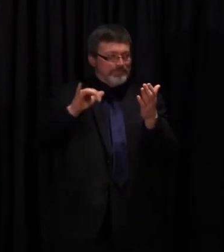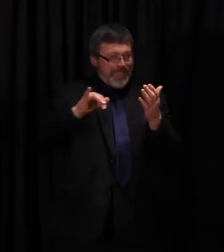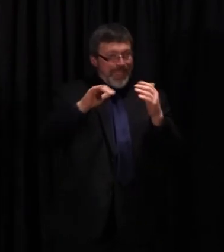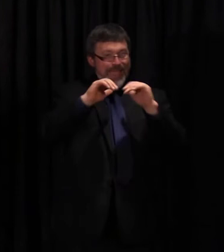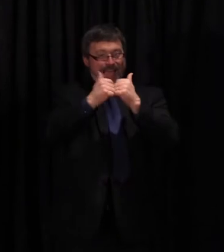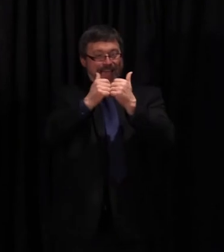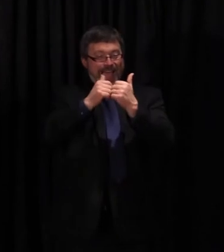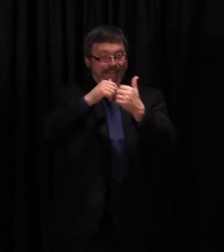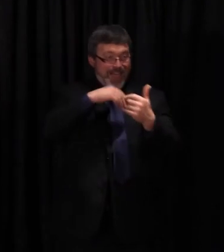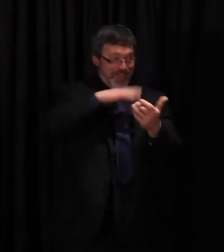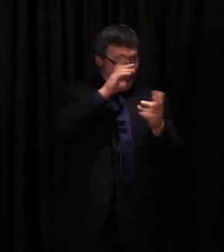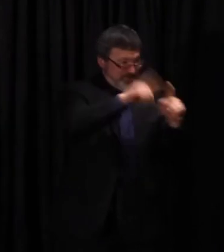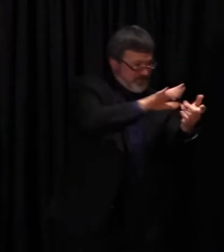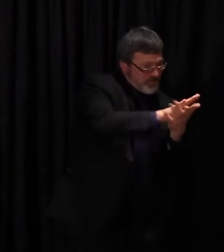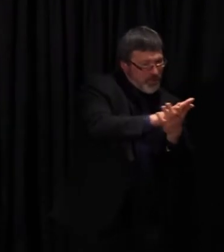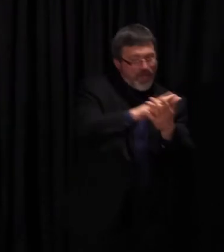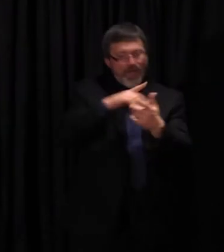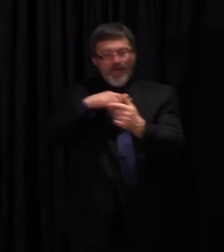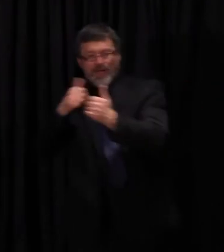from Fairhaven put it best.